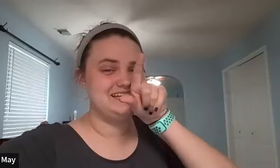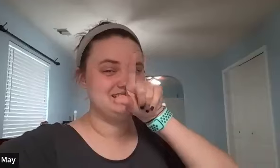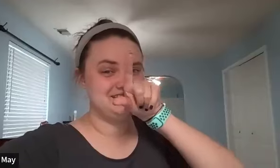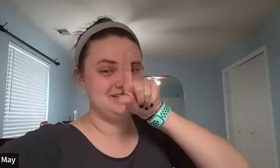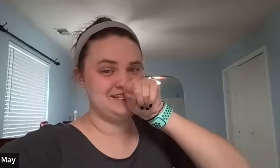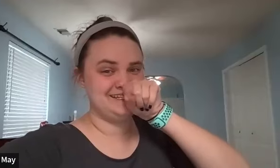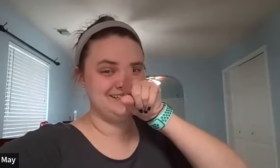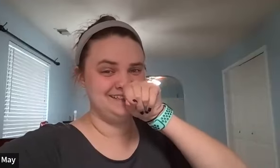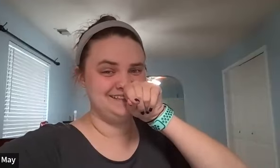is chicken.